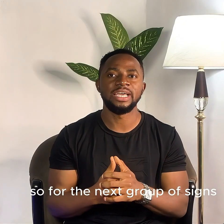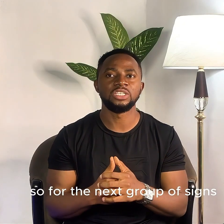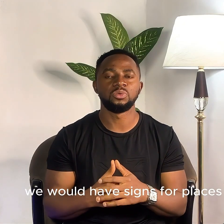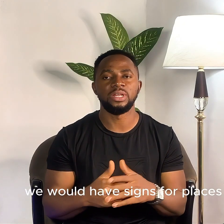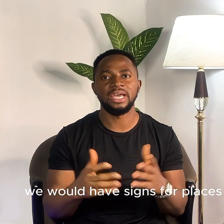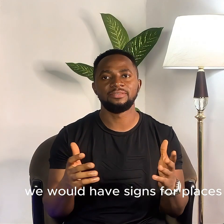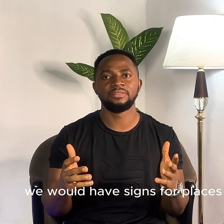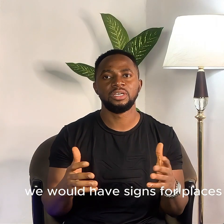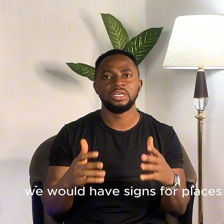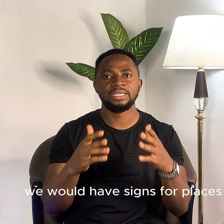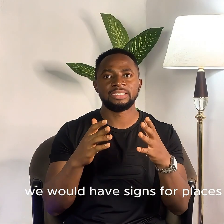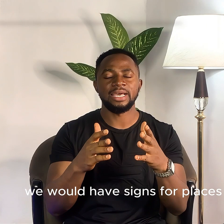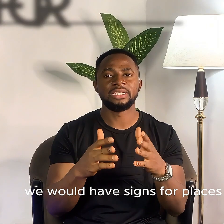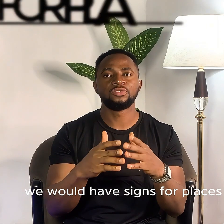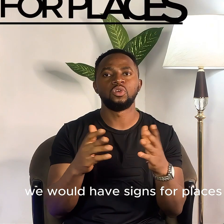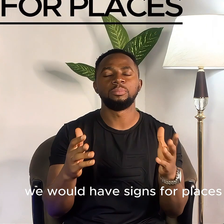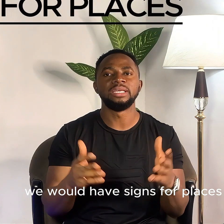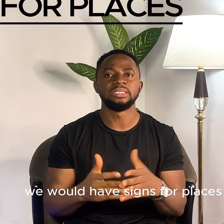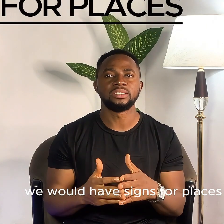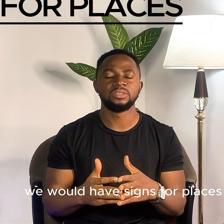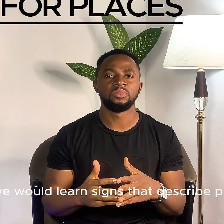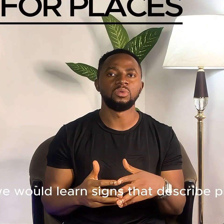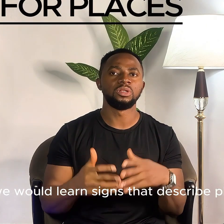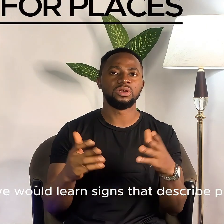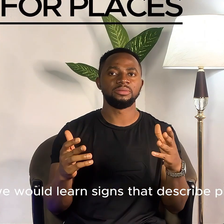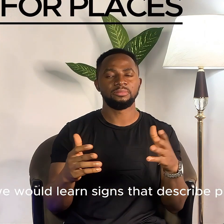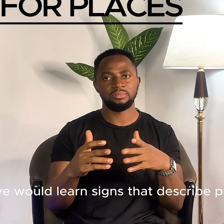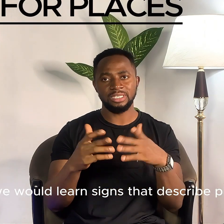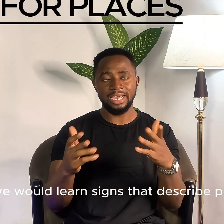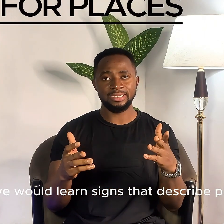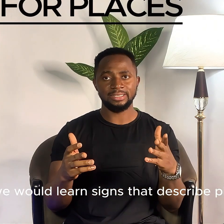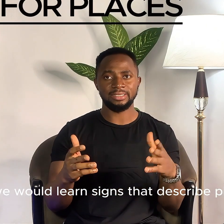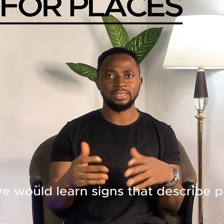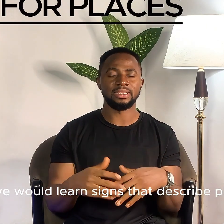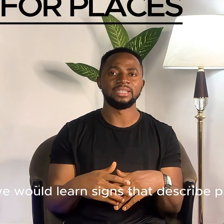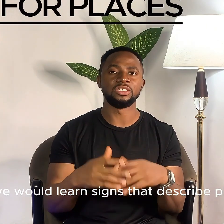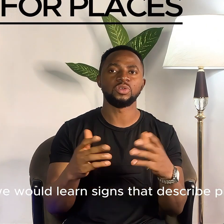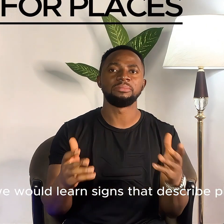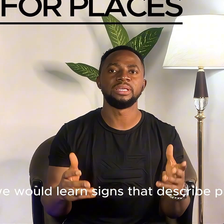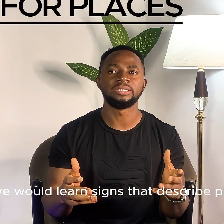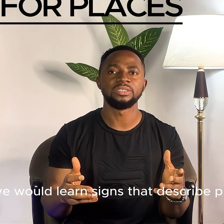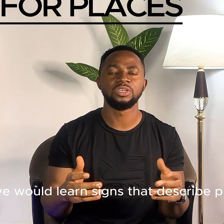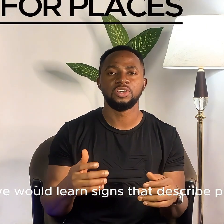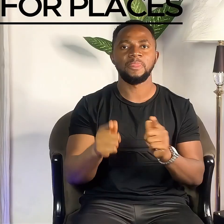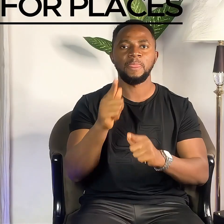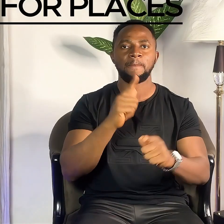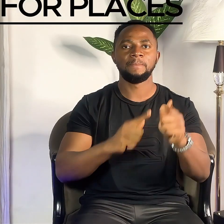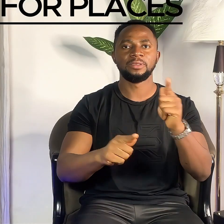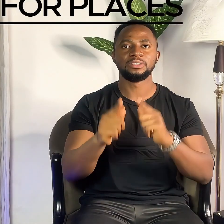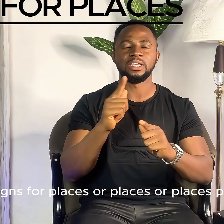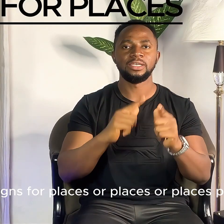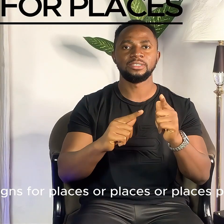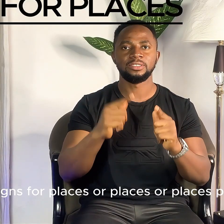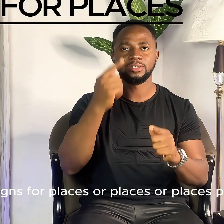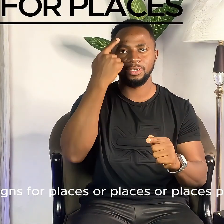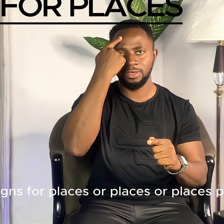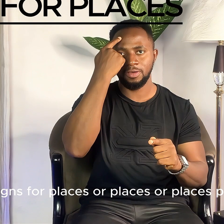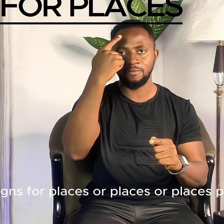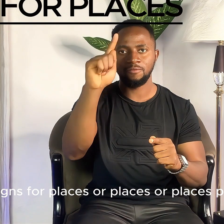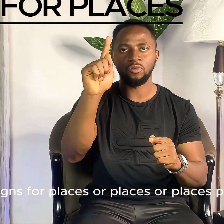signs, we would have signs for places. We would learn signs that describe places. Signs